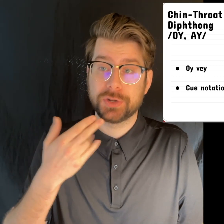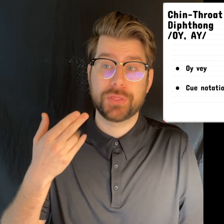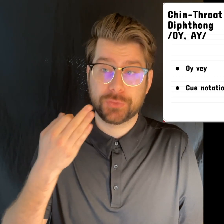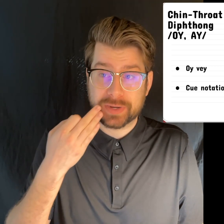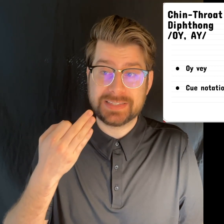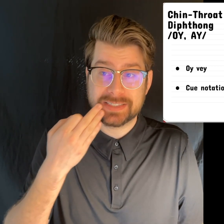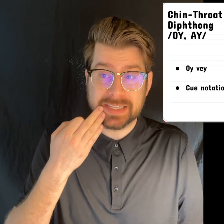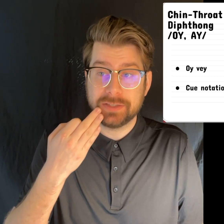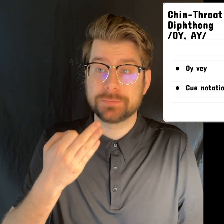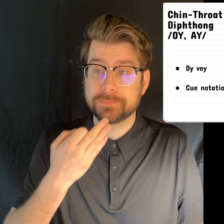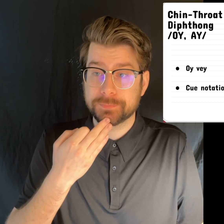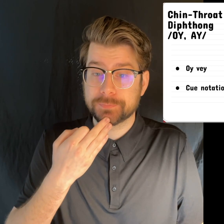3C